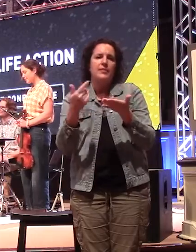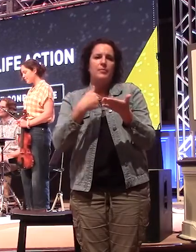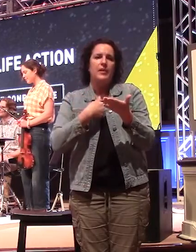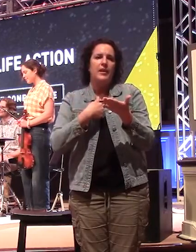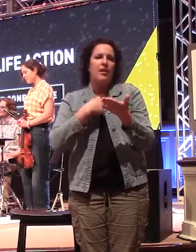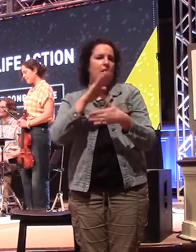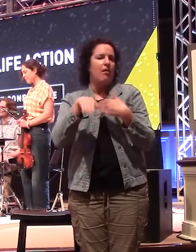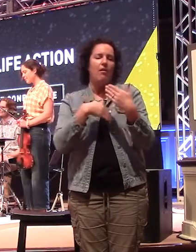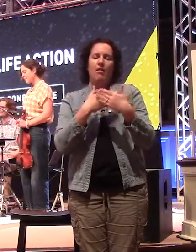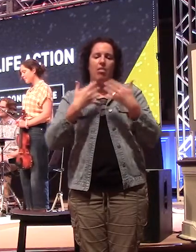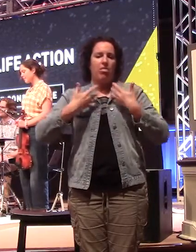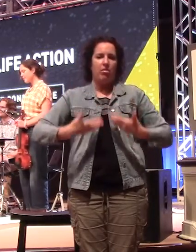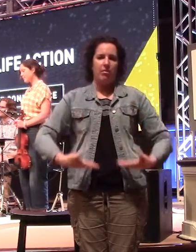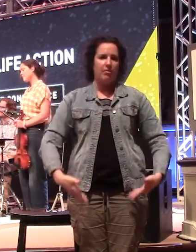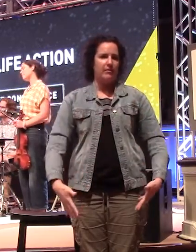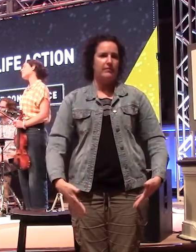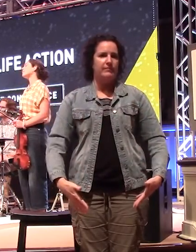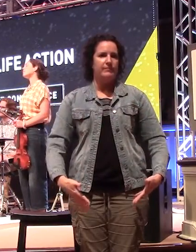all that you are.